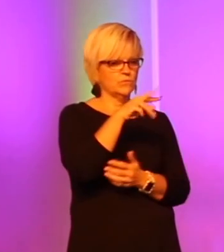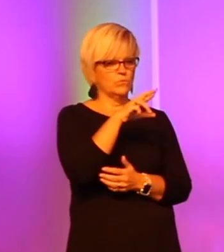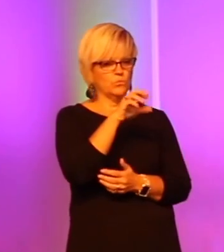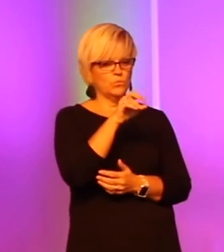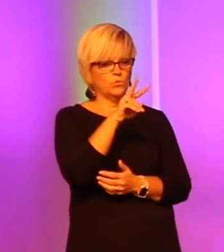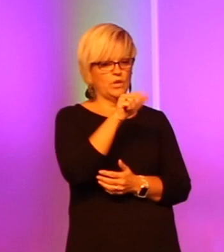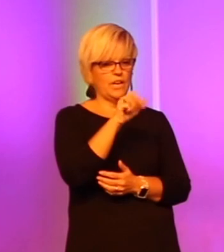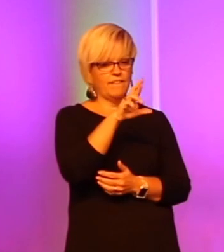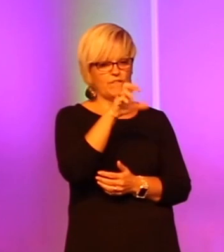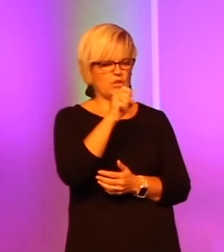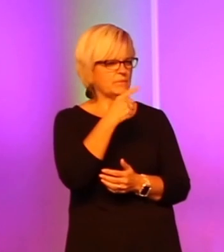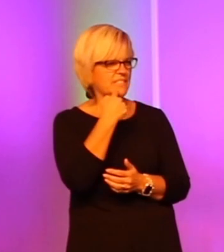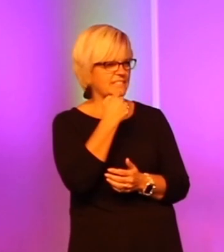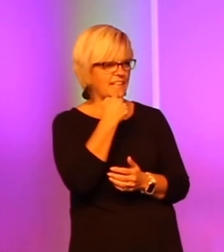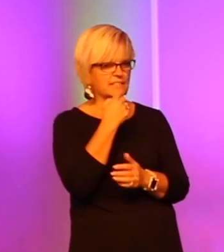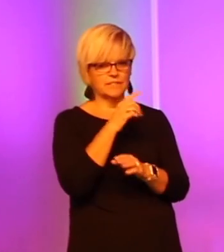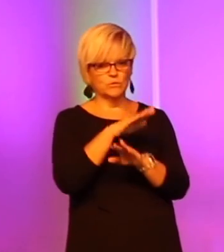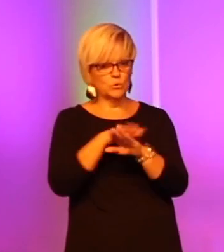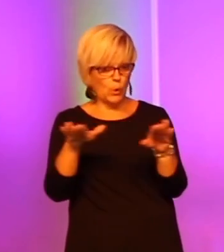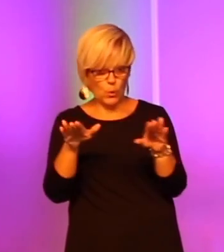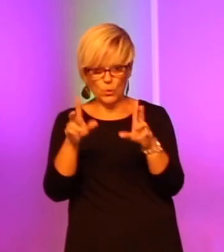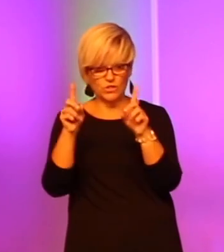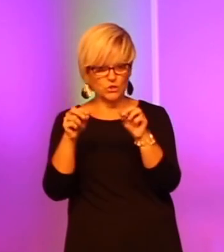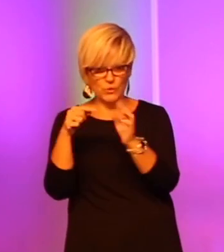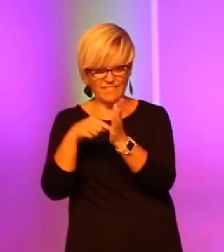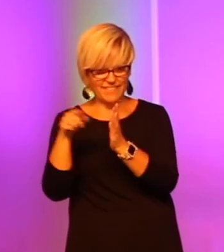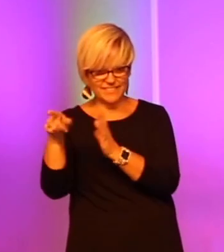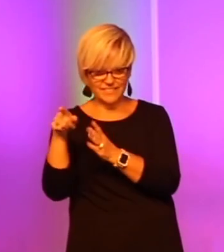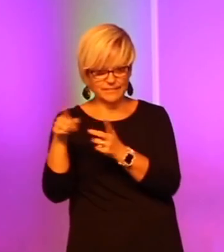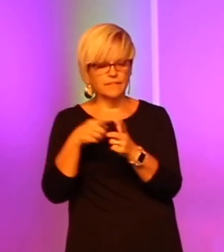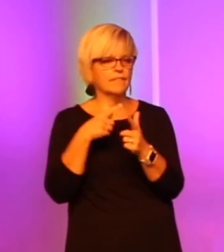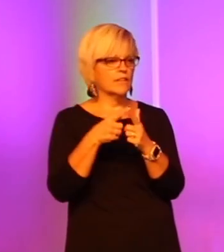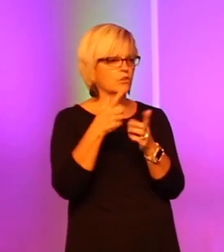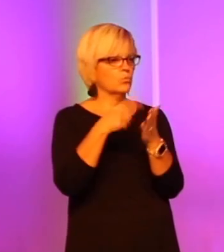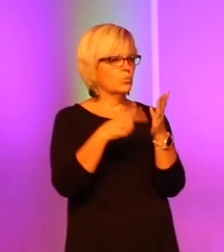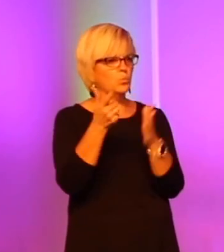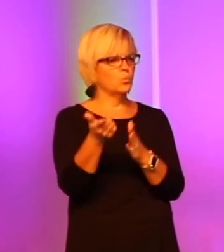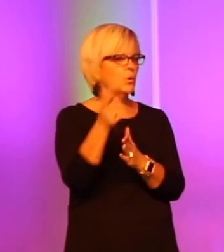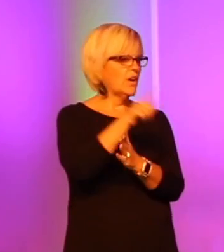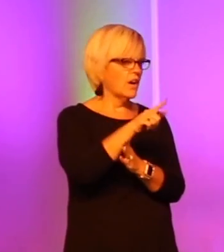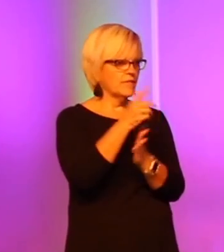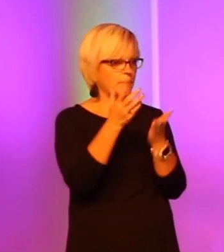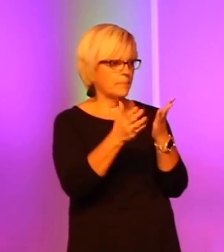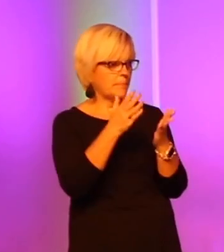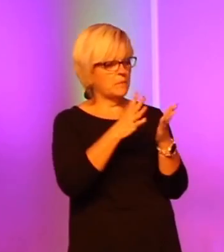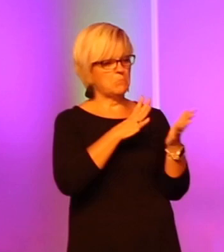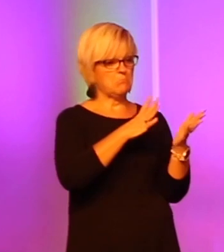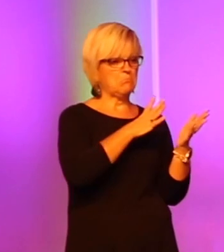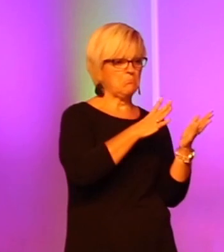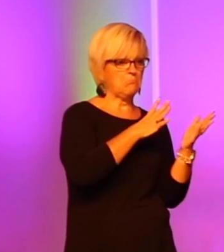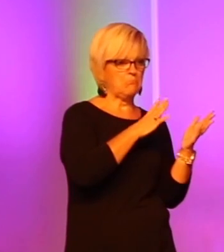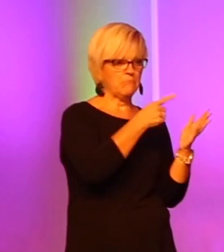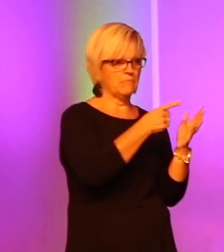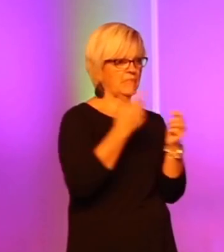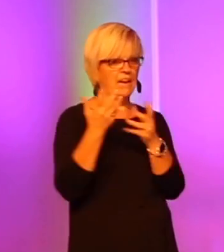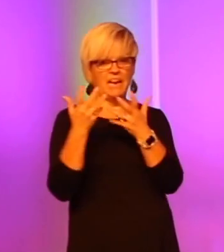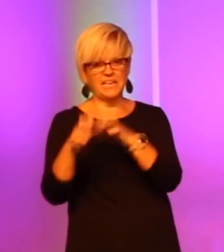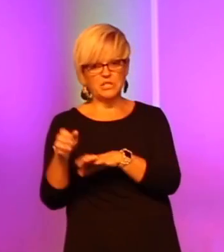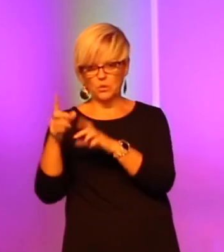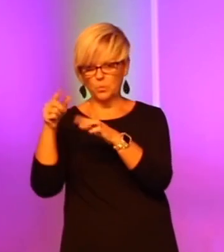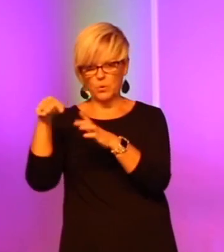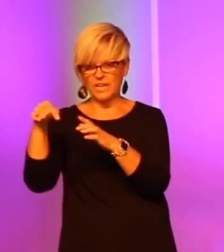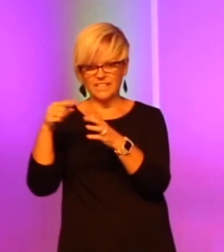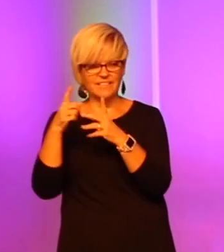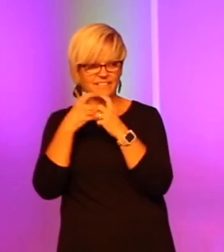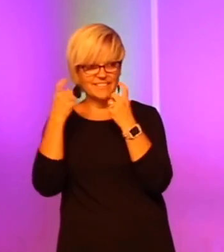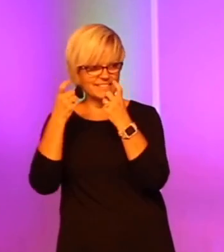much as Proverbs is saying, hey, don't do this, well then what's the alternative? Probably fine, right? I don't want to do this,